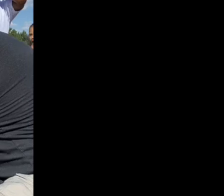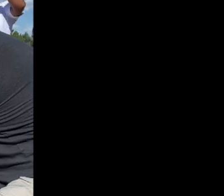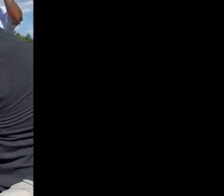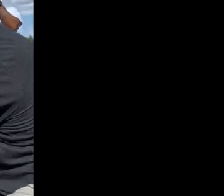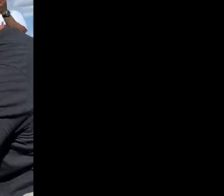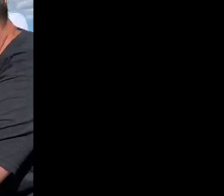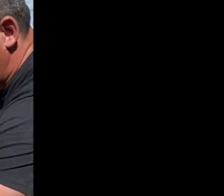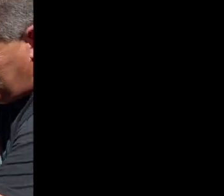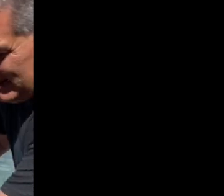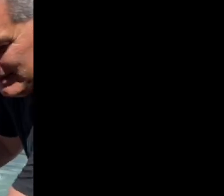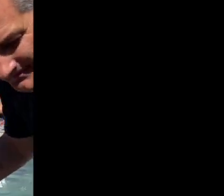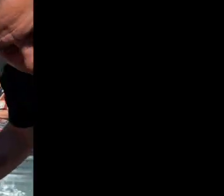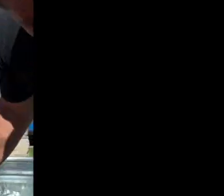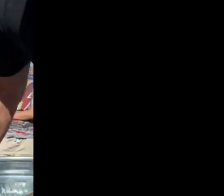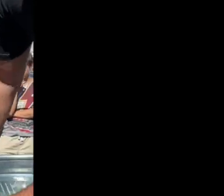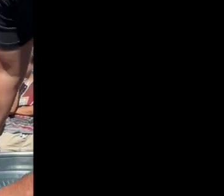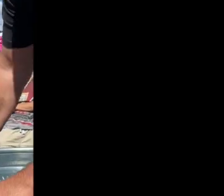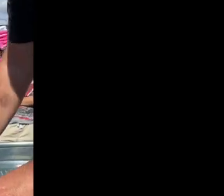Yeah!